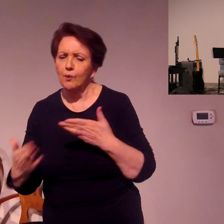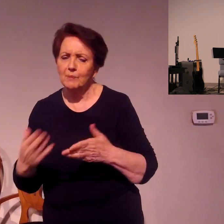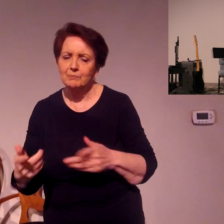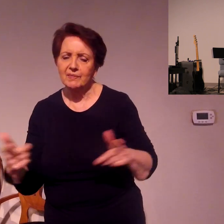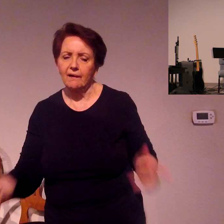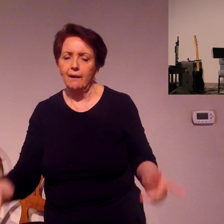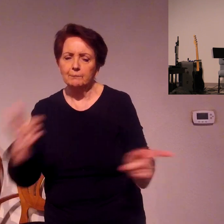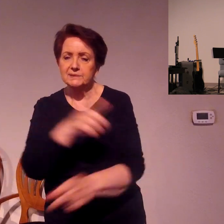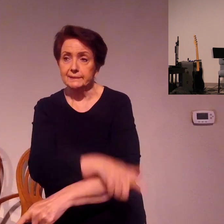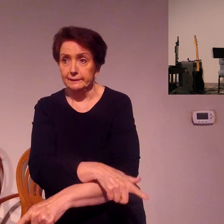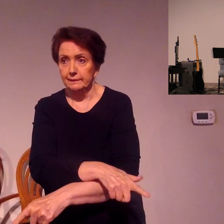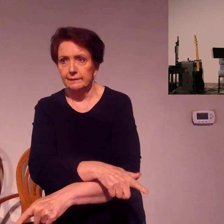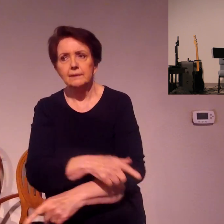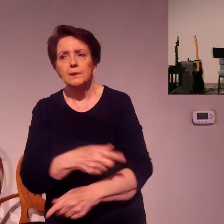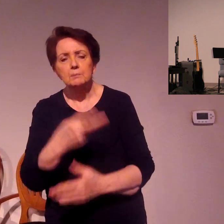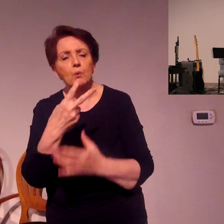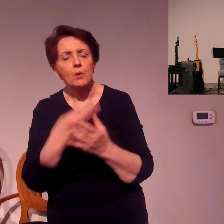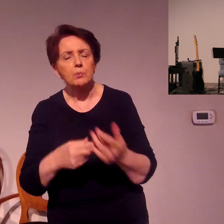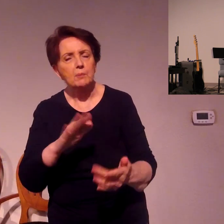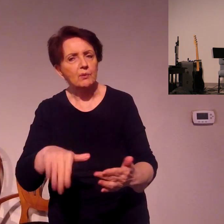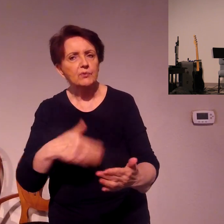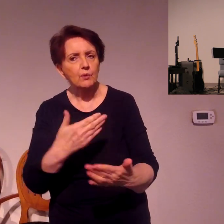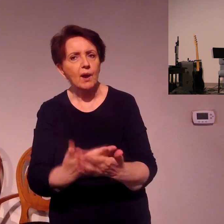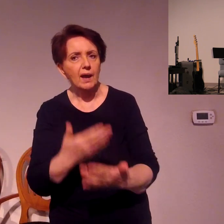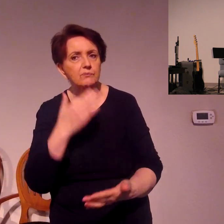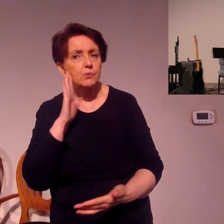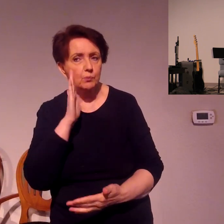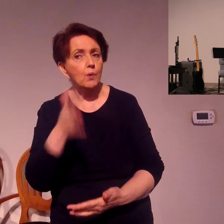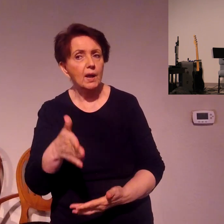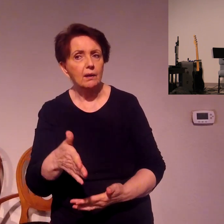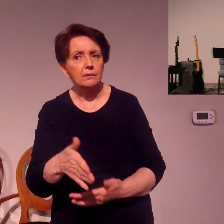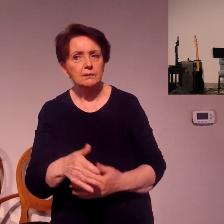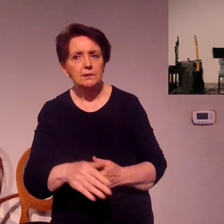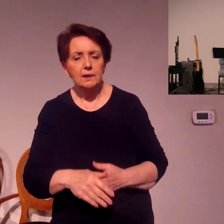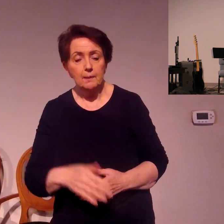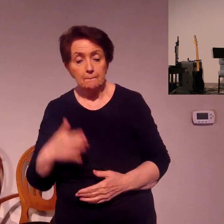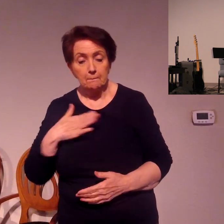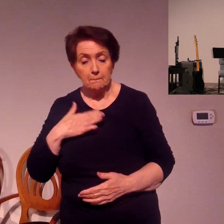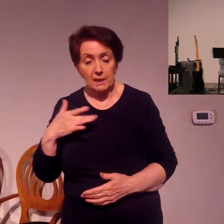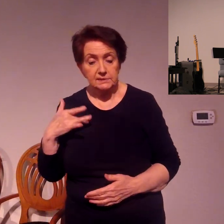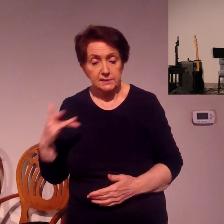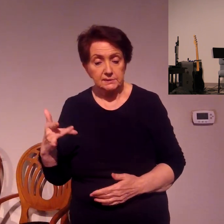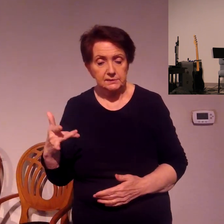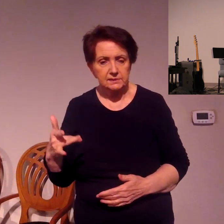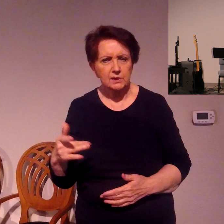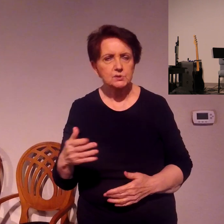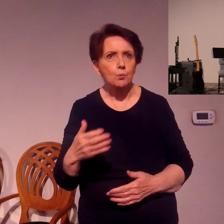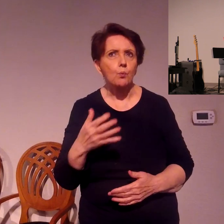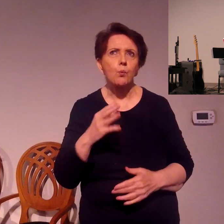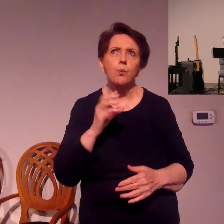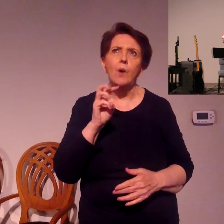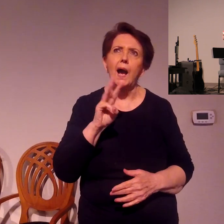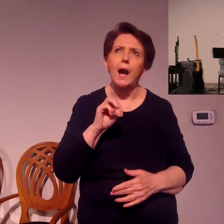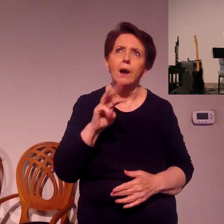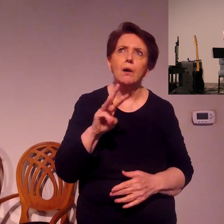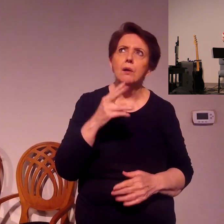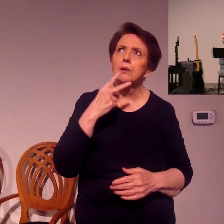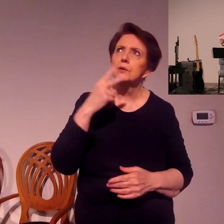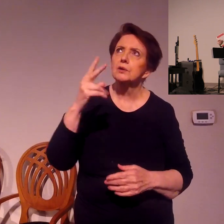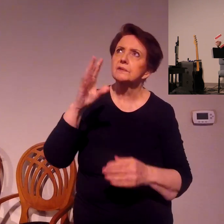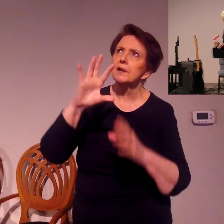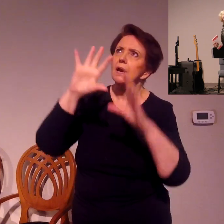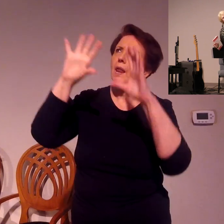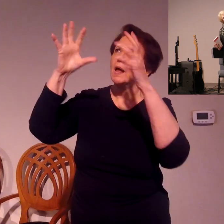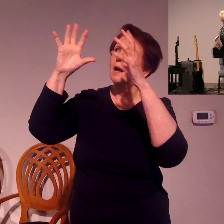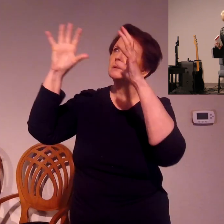But we're both going to get there. We're both going to get there. And I tend to be the one, I'm like the one who's like, wow, look at the clouds. Wow, they're so